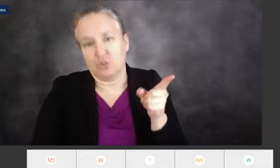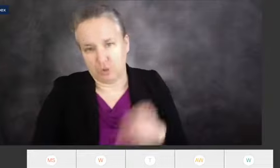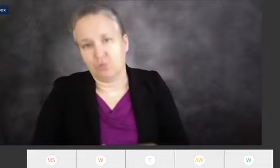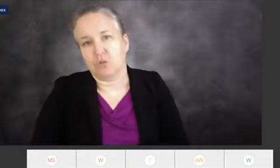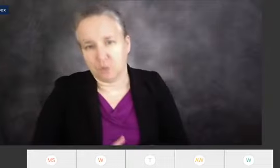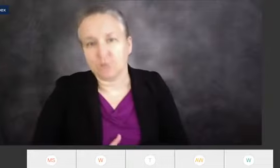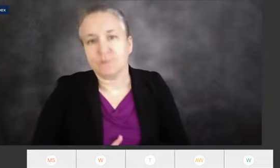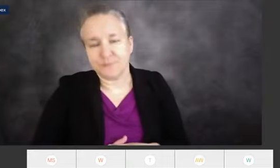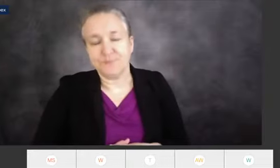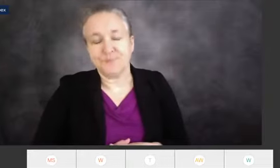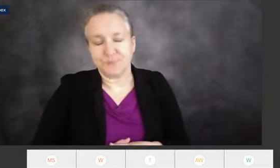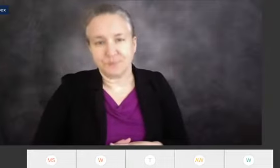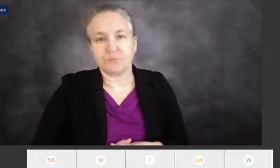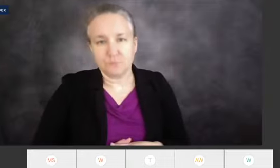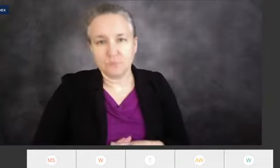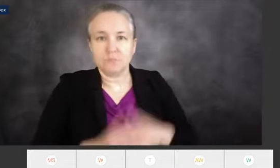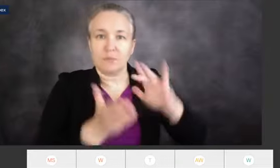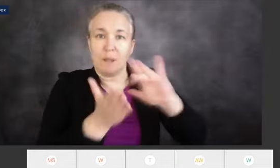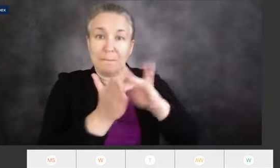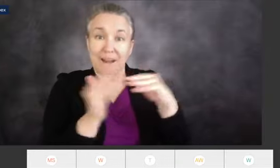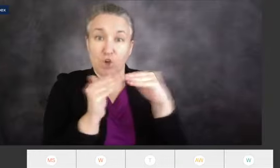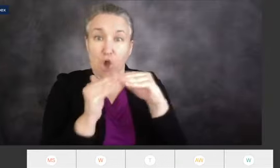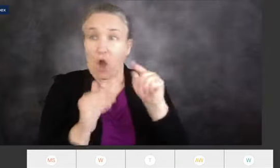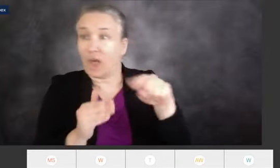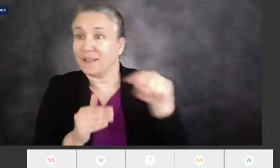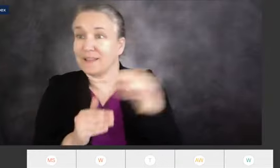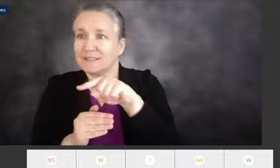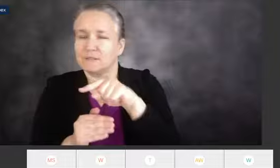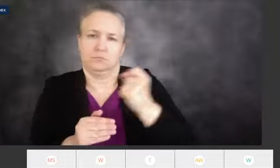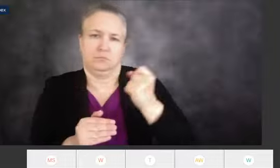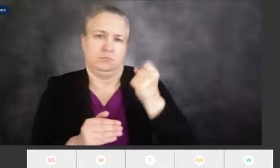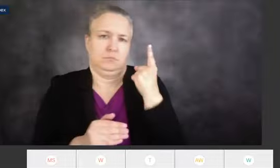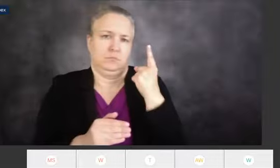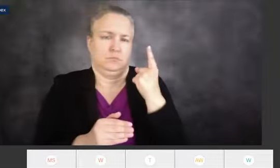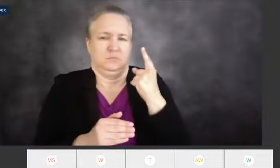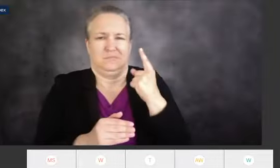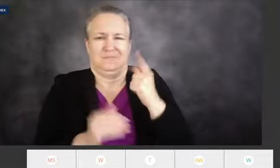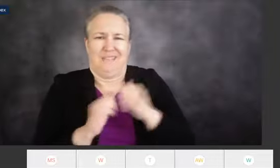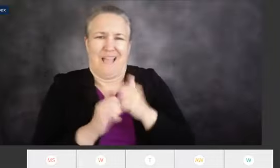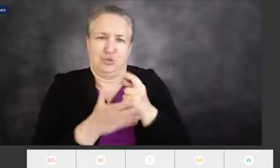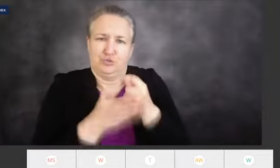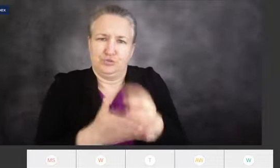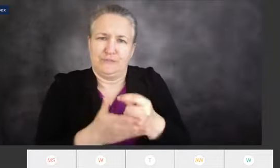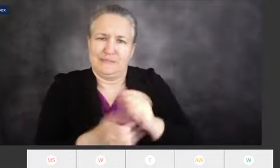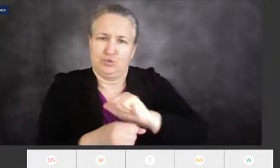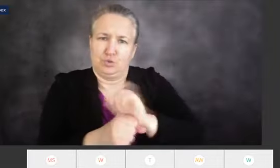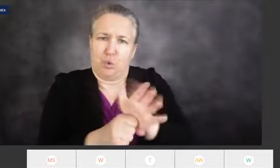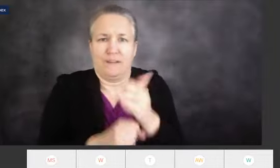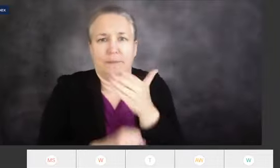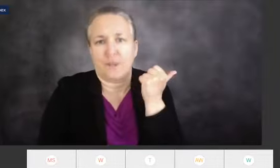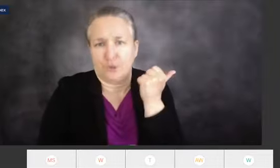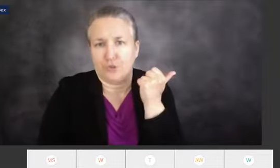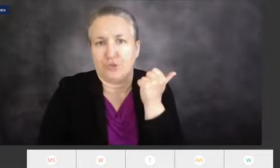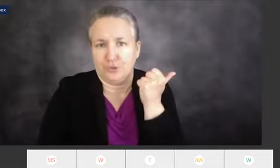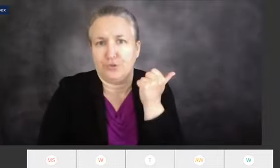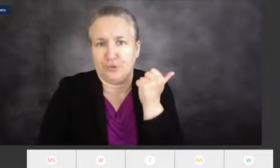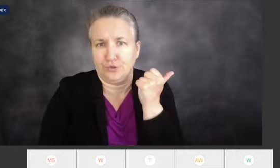have, our medical colleagues have a much greater understanding of how to treat this disease. And